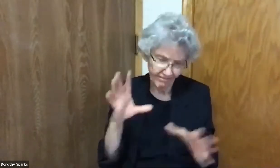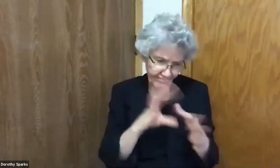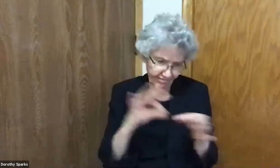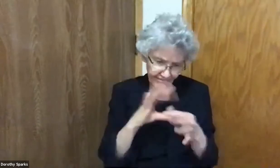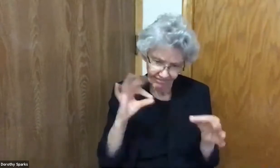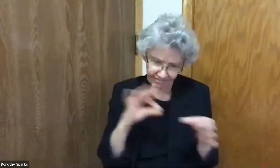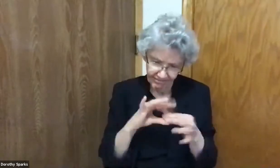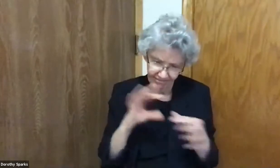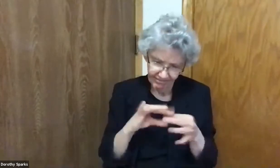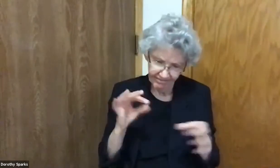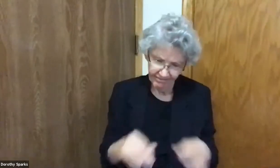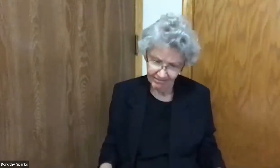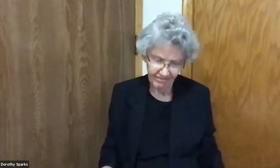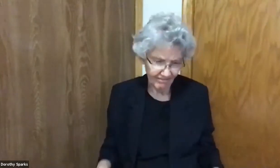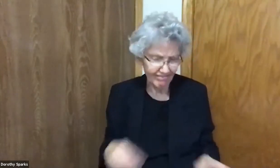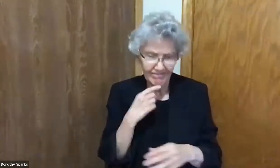Jeremiah,